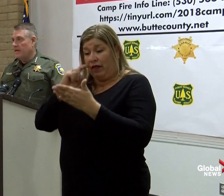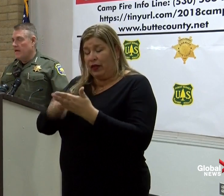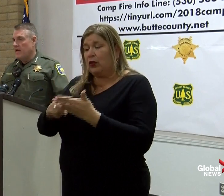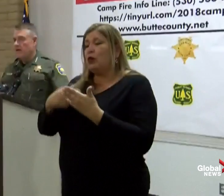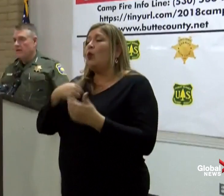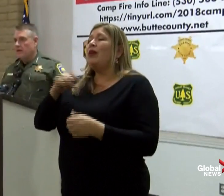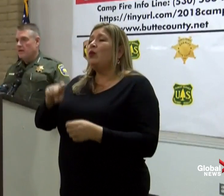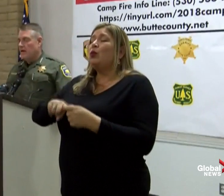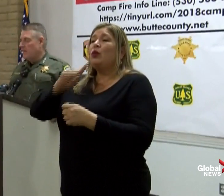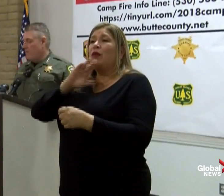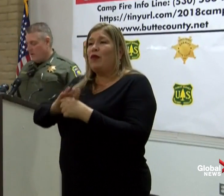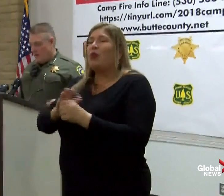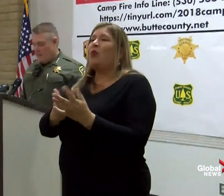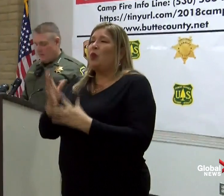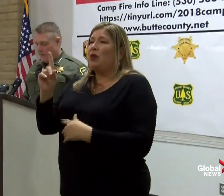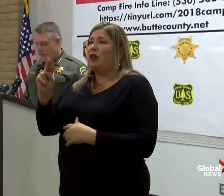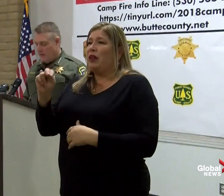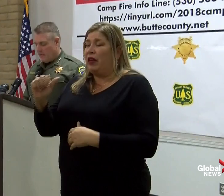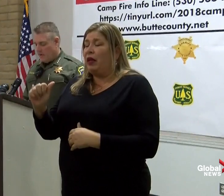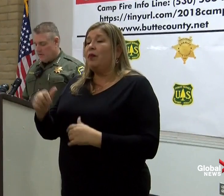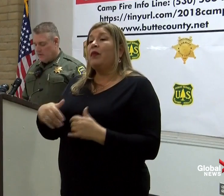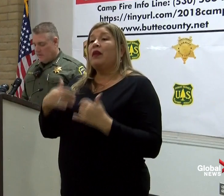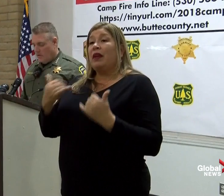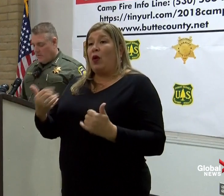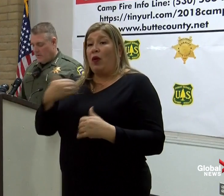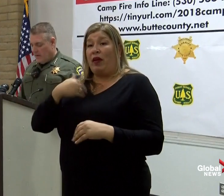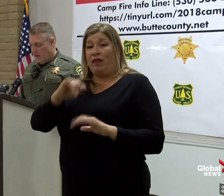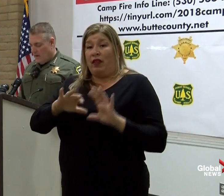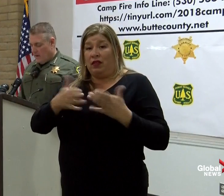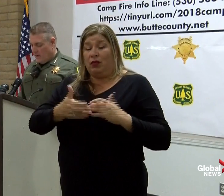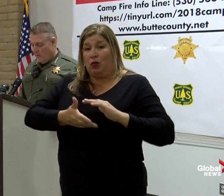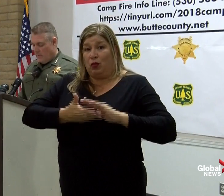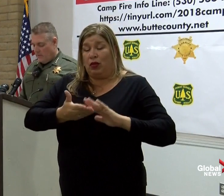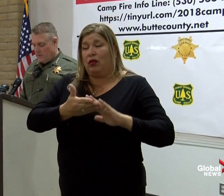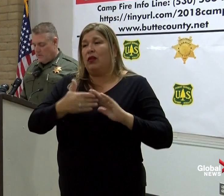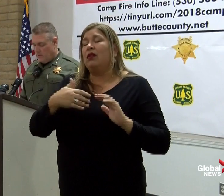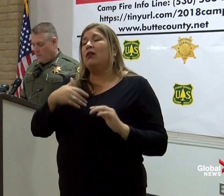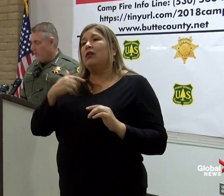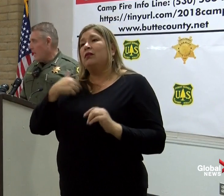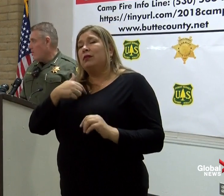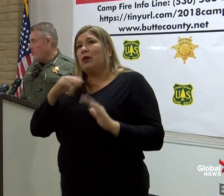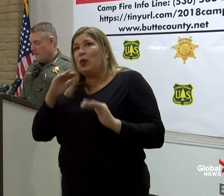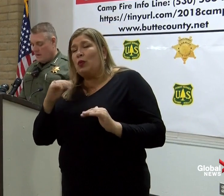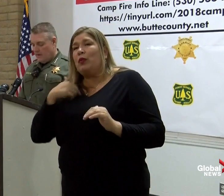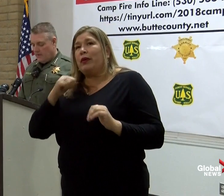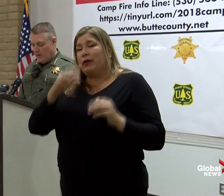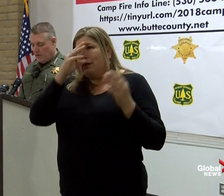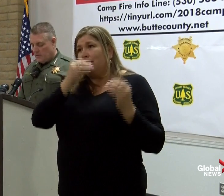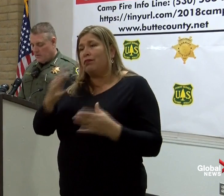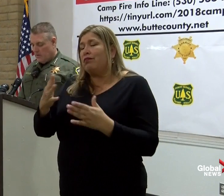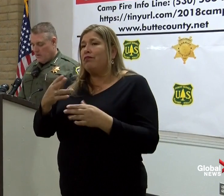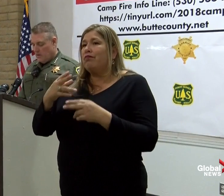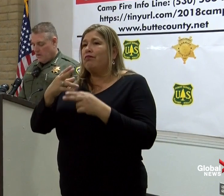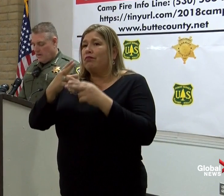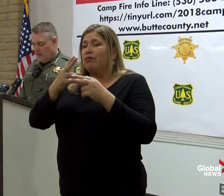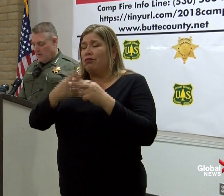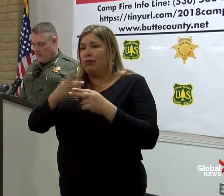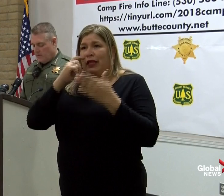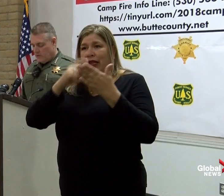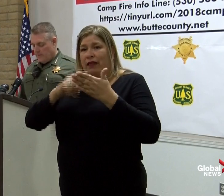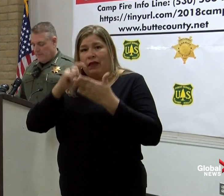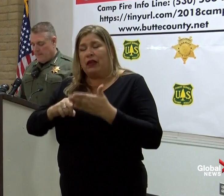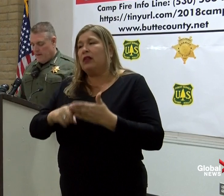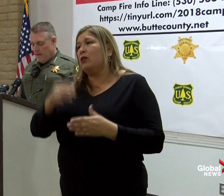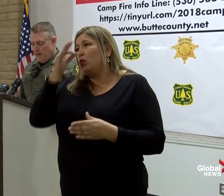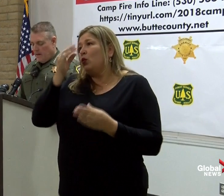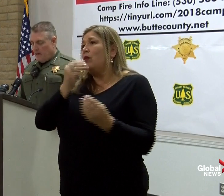by DNA, and now that we are up and running in that process, I'm hoping that we'll be able to report out on identifications in the near